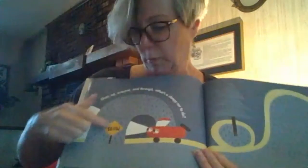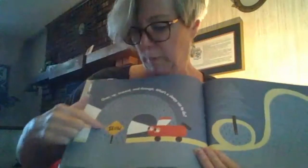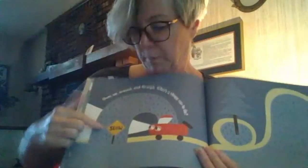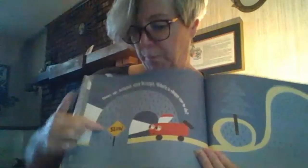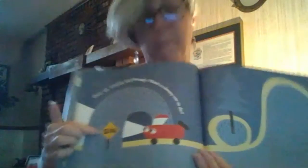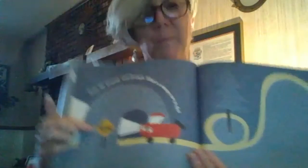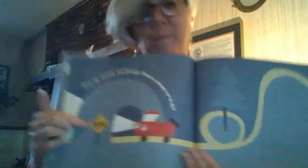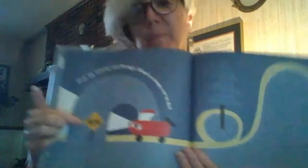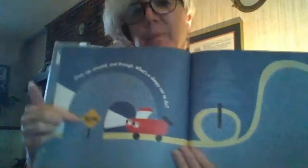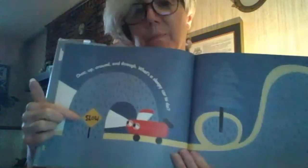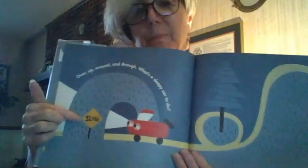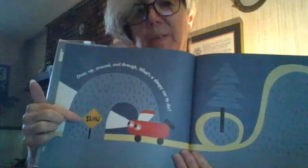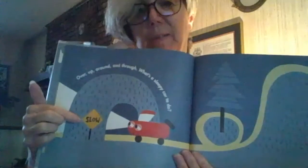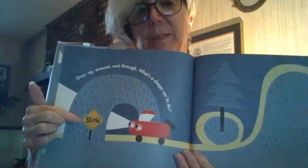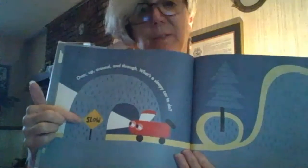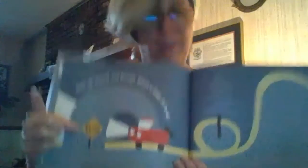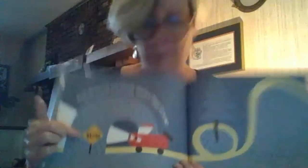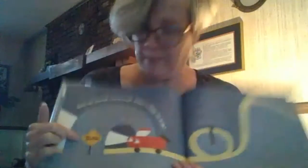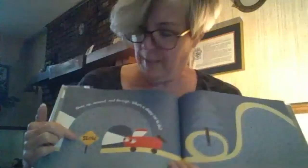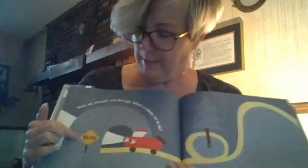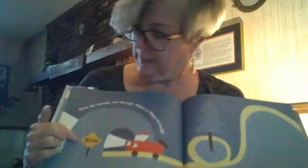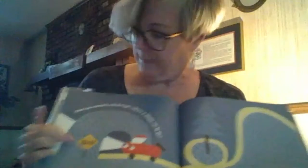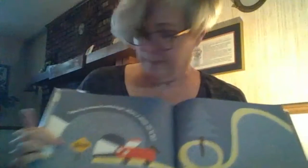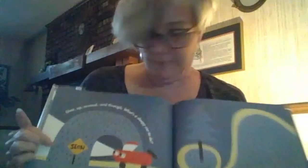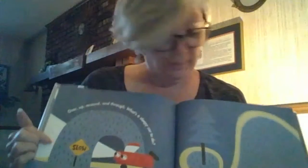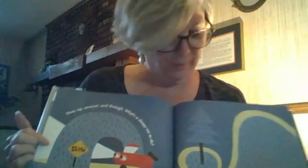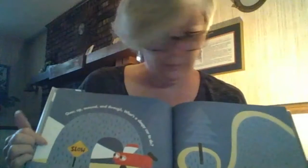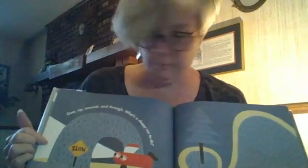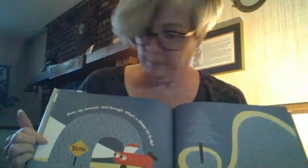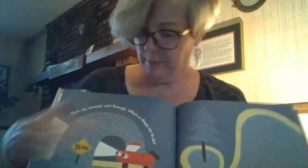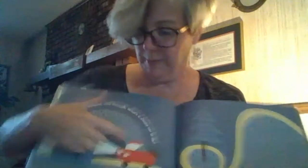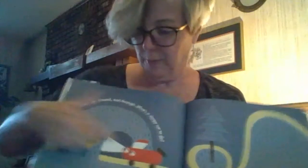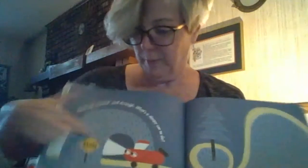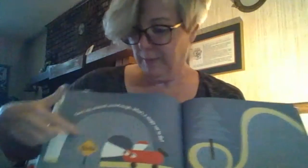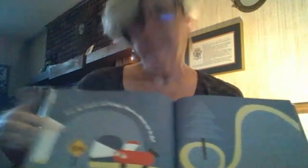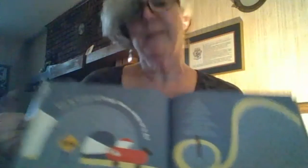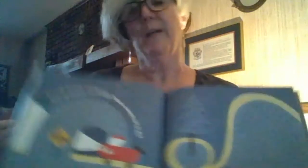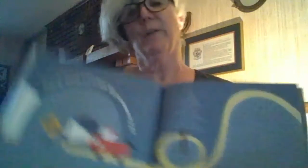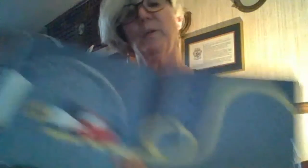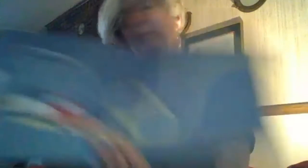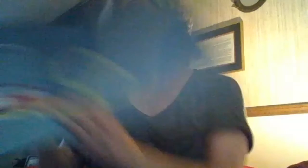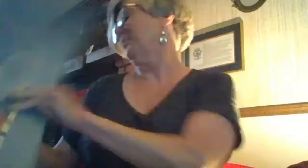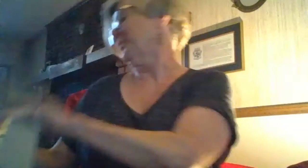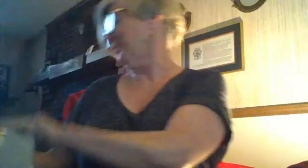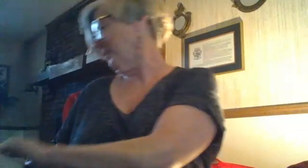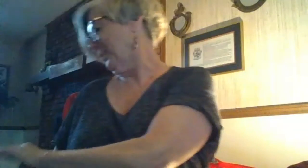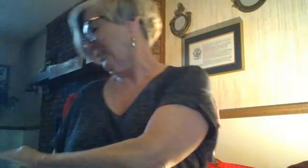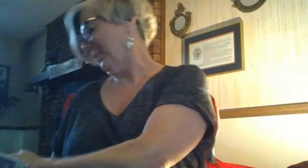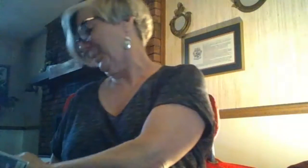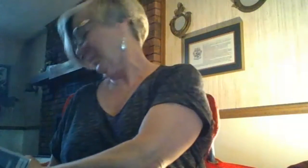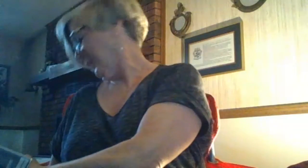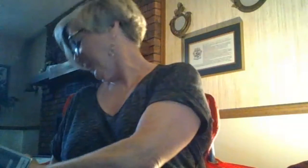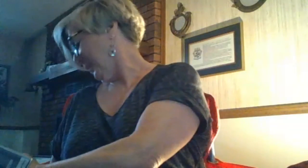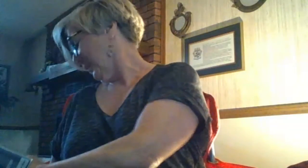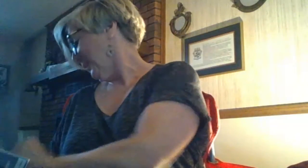slow. See, and that's a yellow sign, and it says slow. It's going into the tunnel.